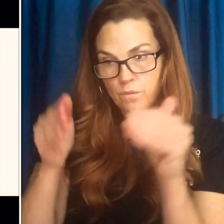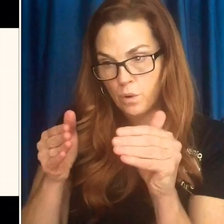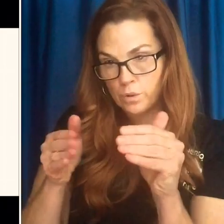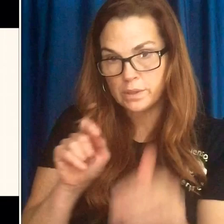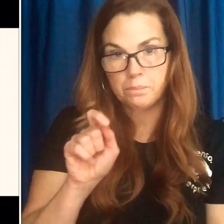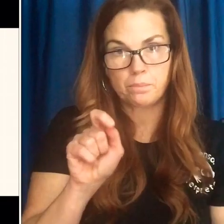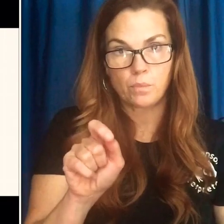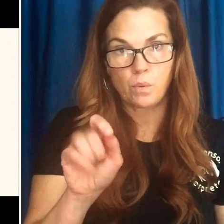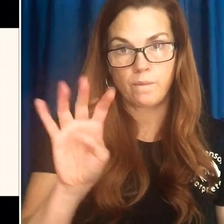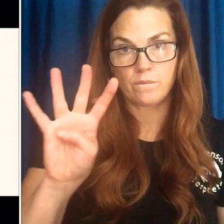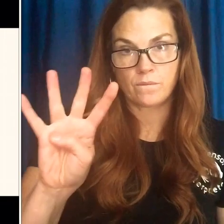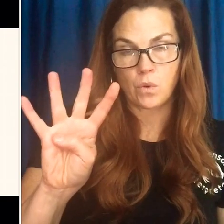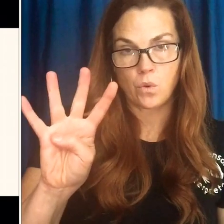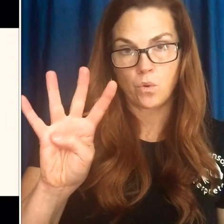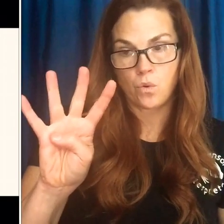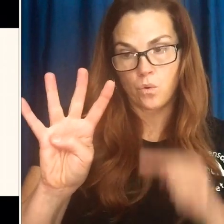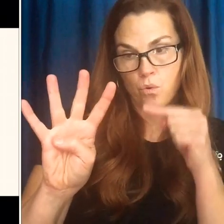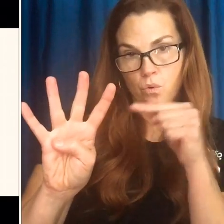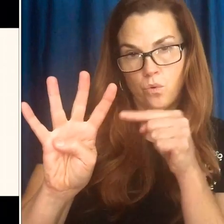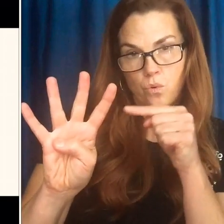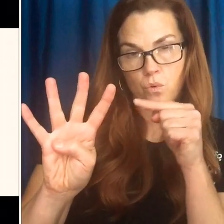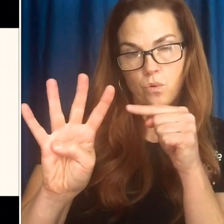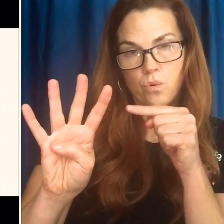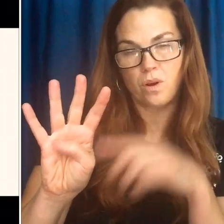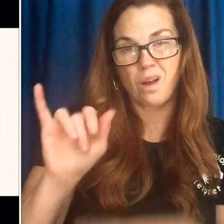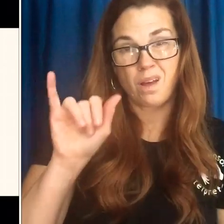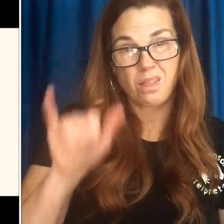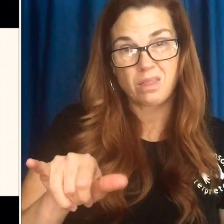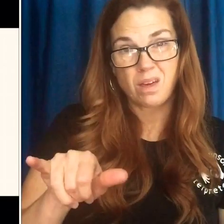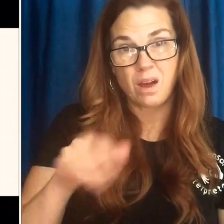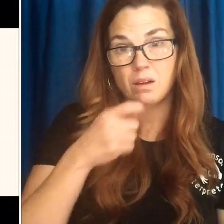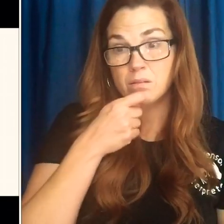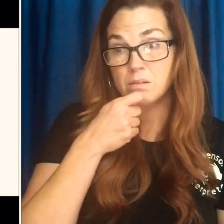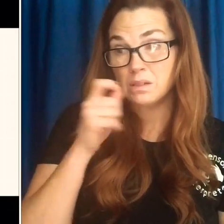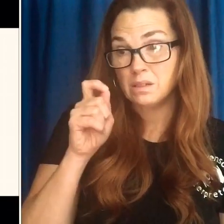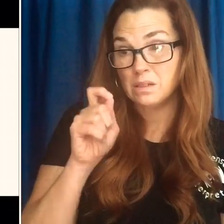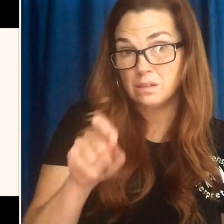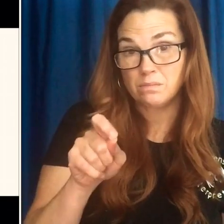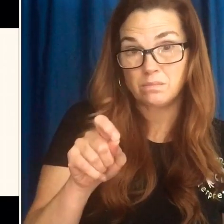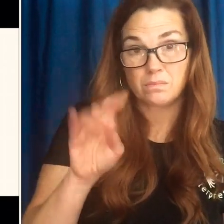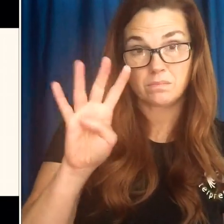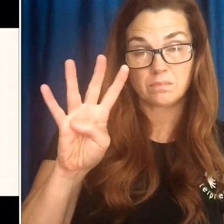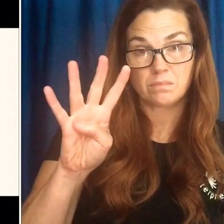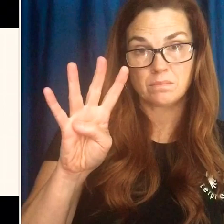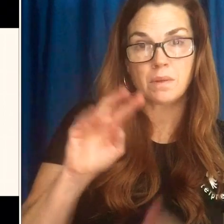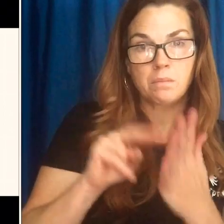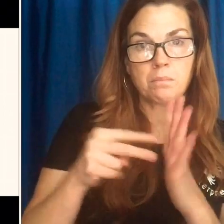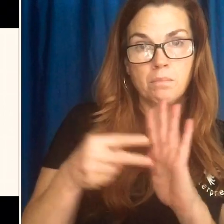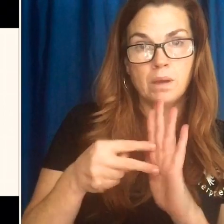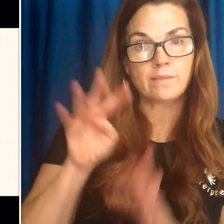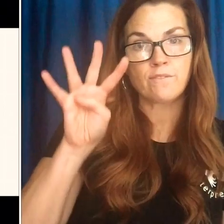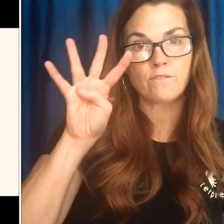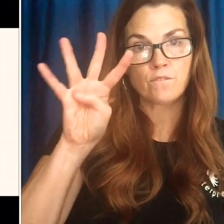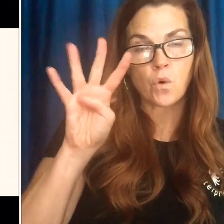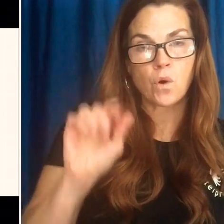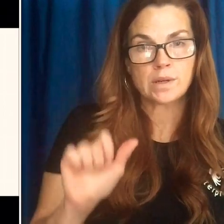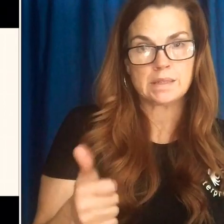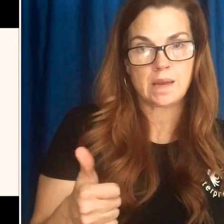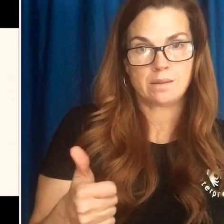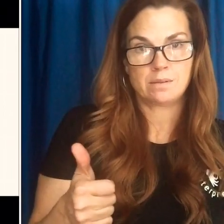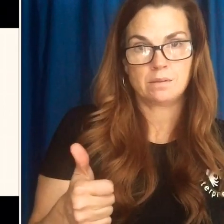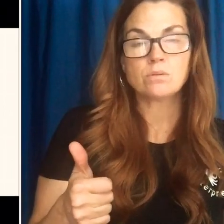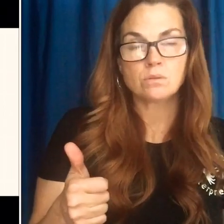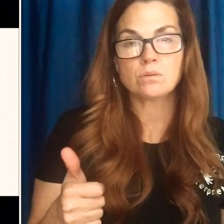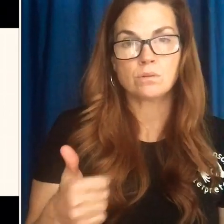decimal. That decimal of 0.4 is 4/10. So I'm going to write that